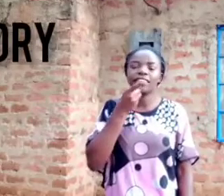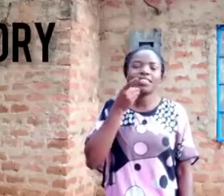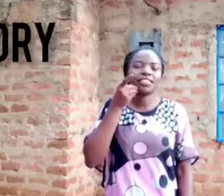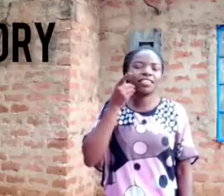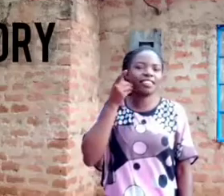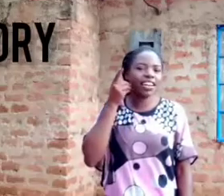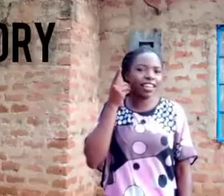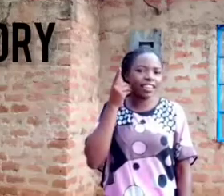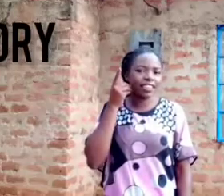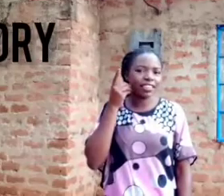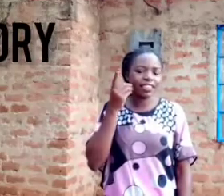Dry.